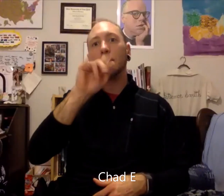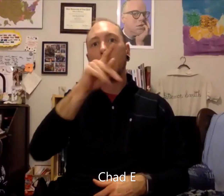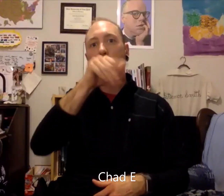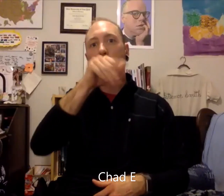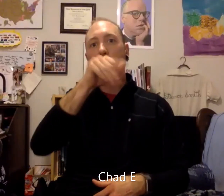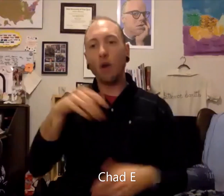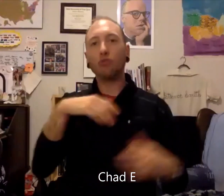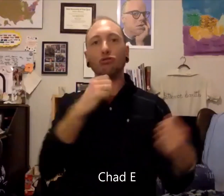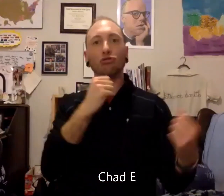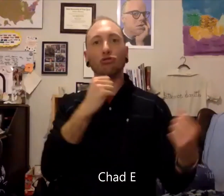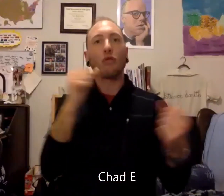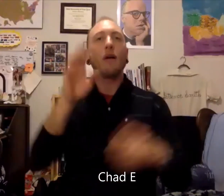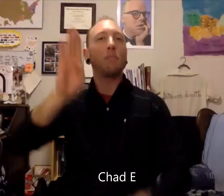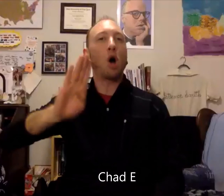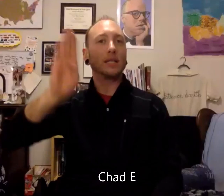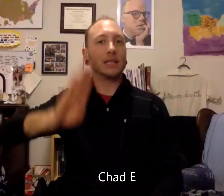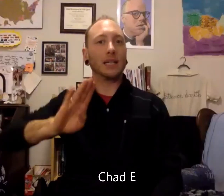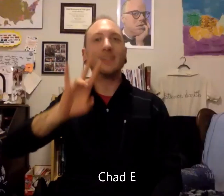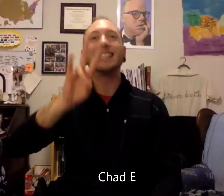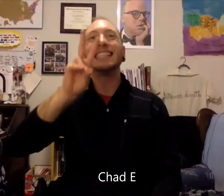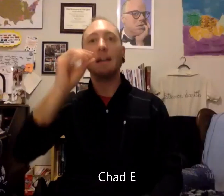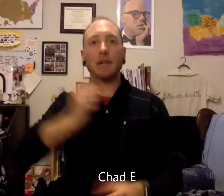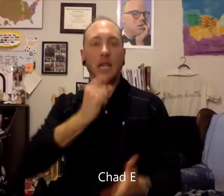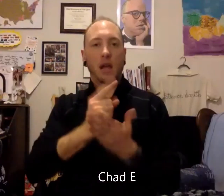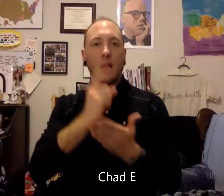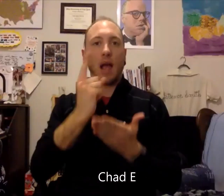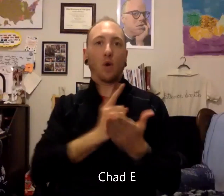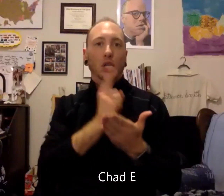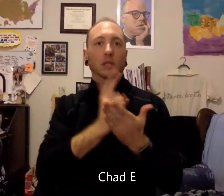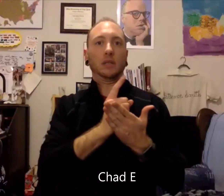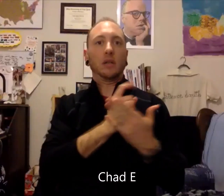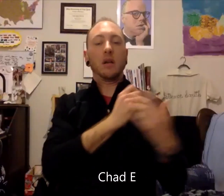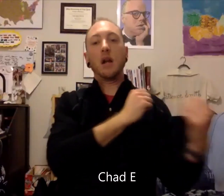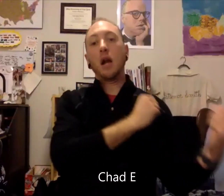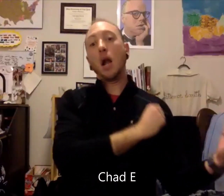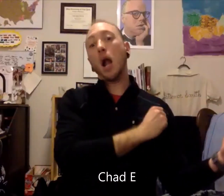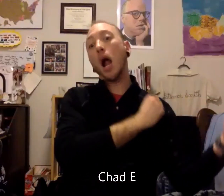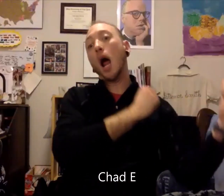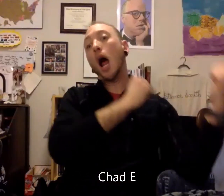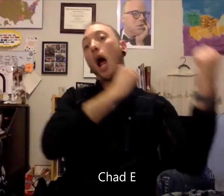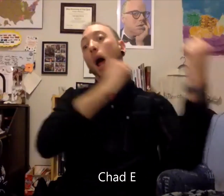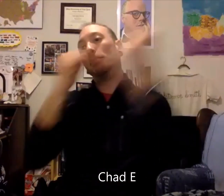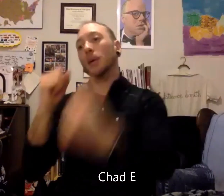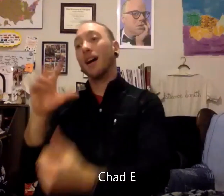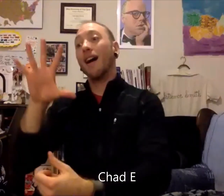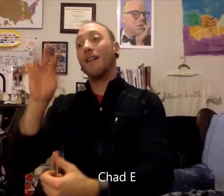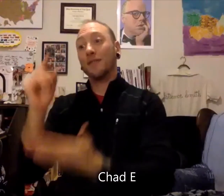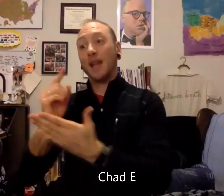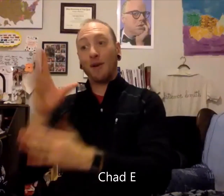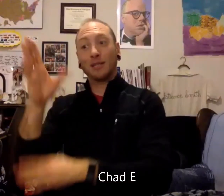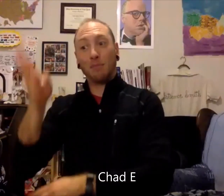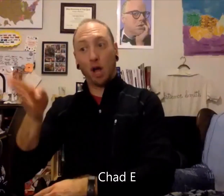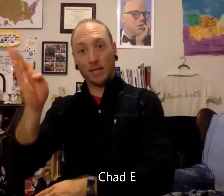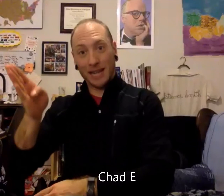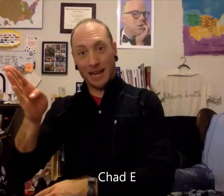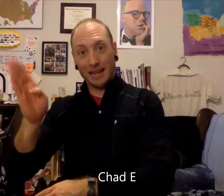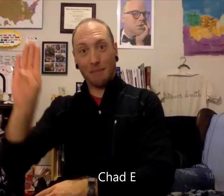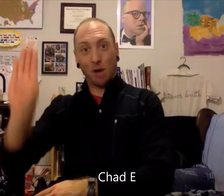basically 70 hours round trip to spend 50 hours in Boston, and it was a blast. It changed my life. It gave me